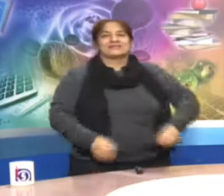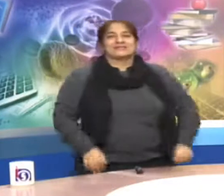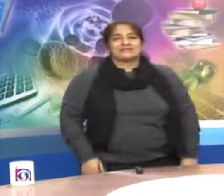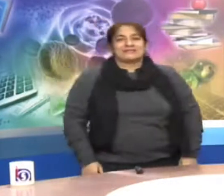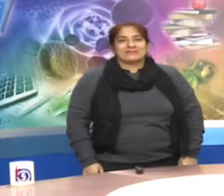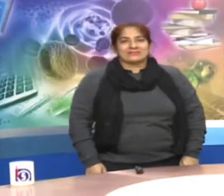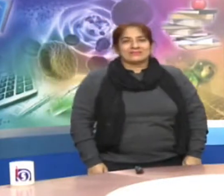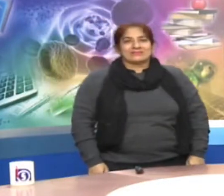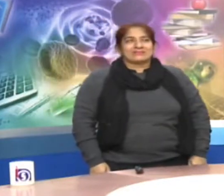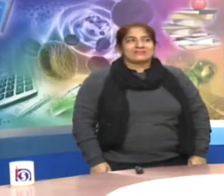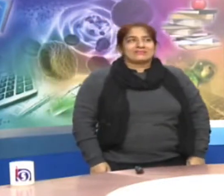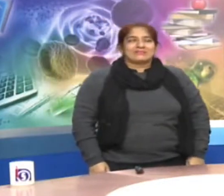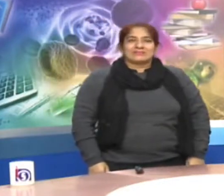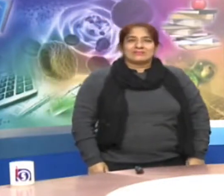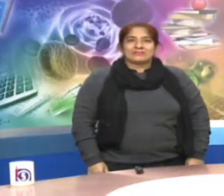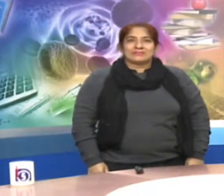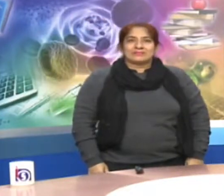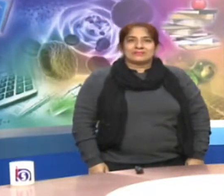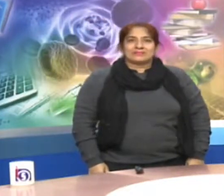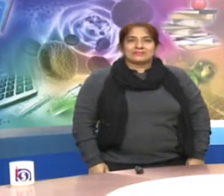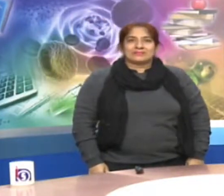go further study doctory, you study doctory.